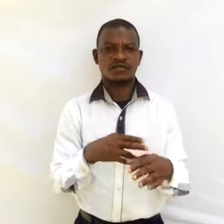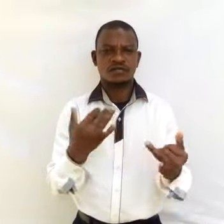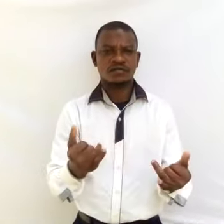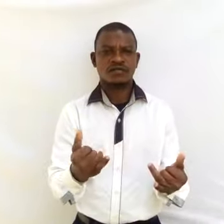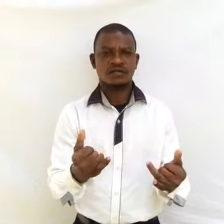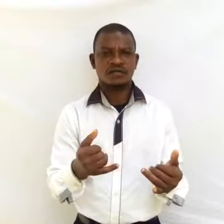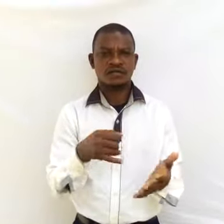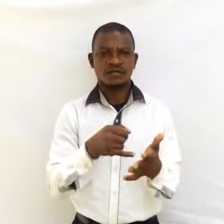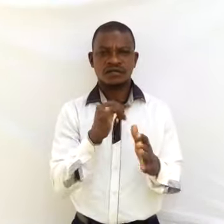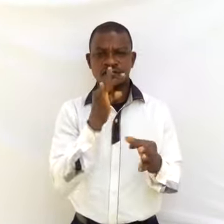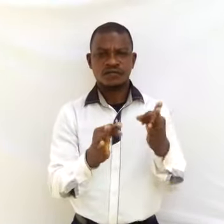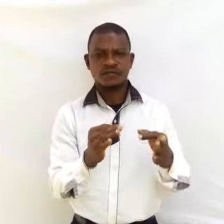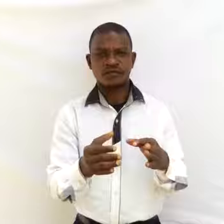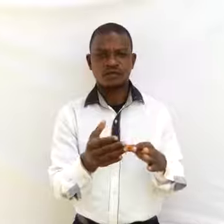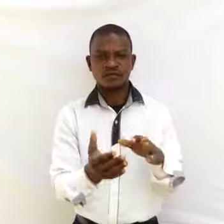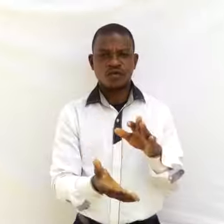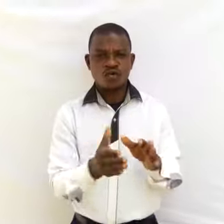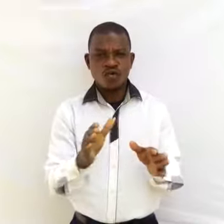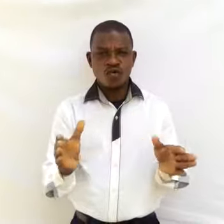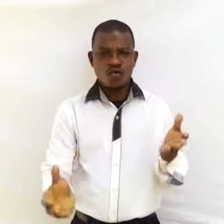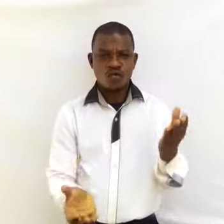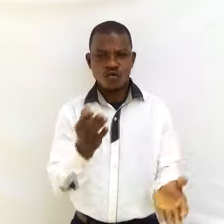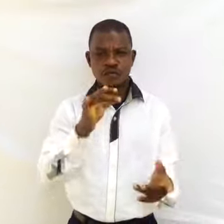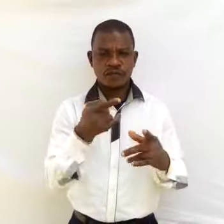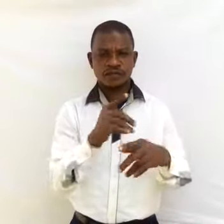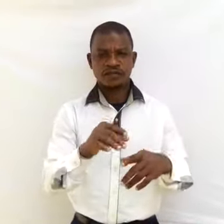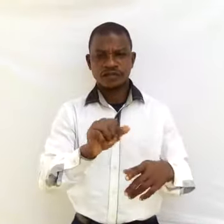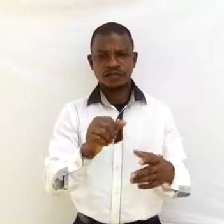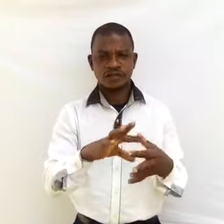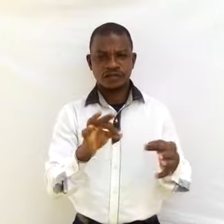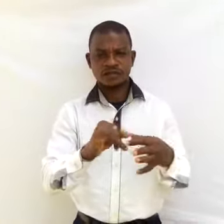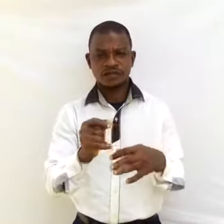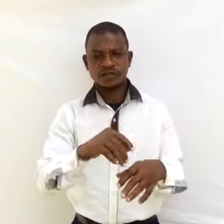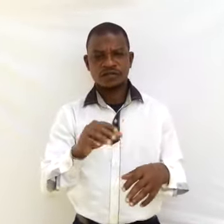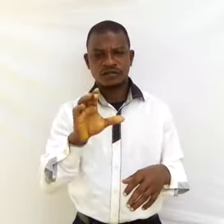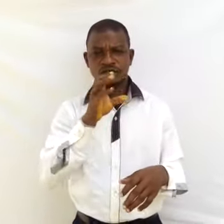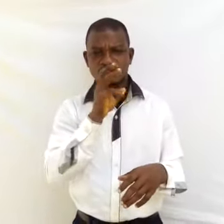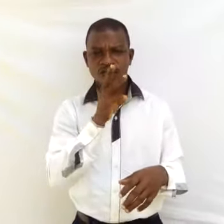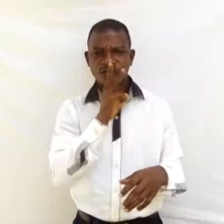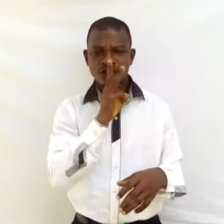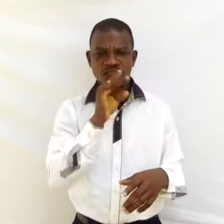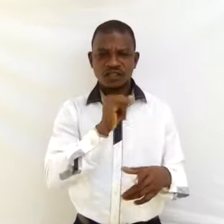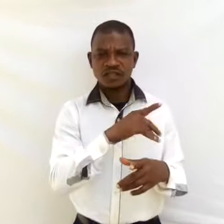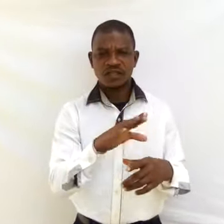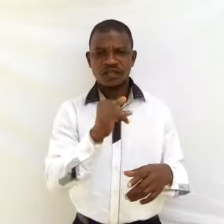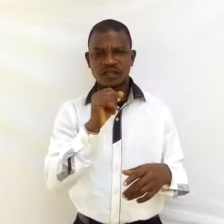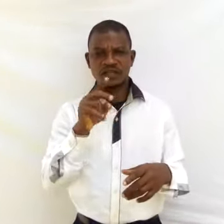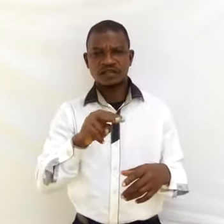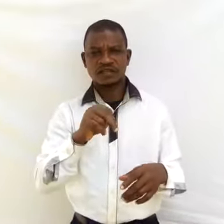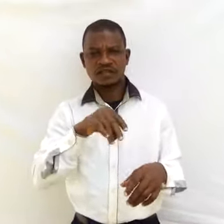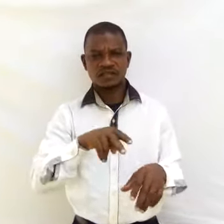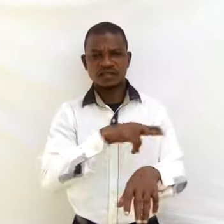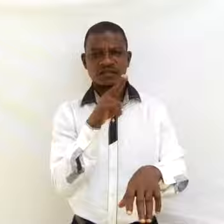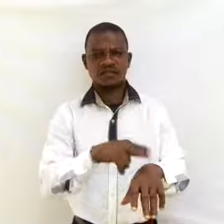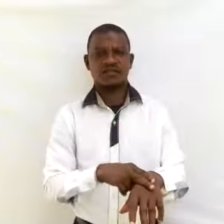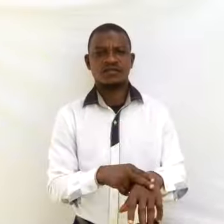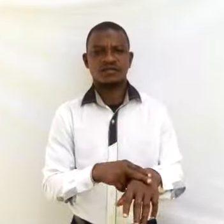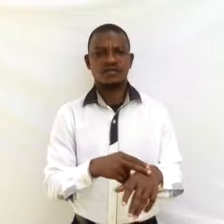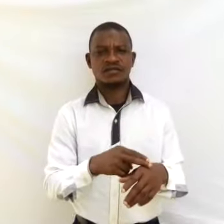if you compare the analogy on water cycle and process of water cycling in nature, the